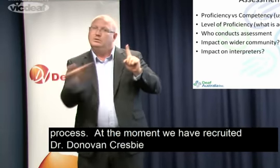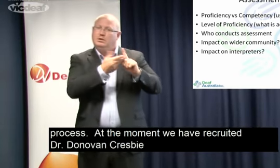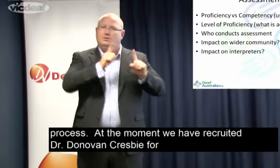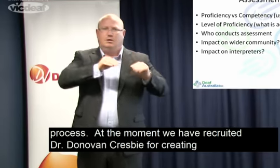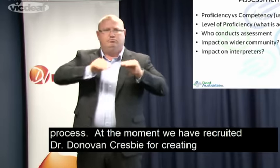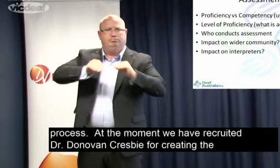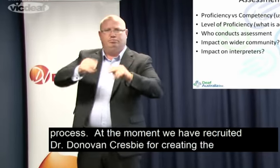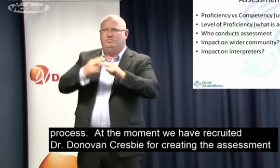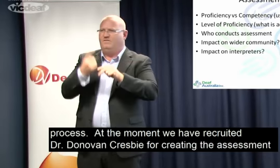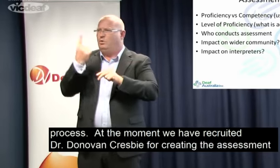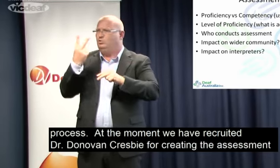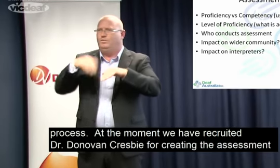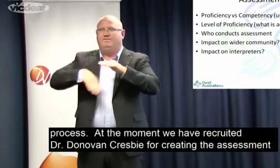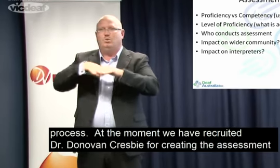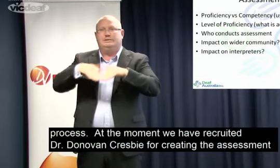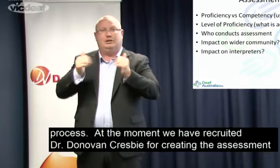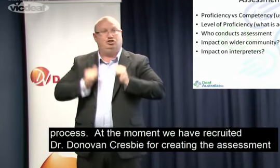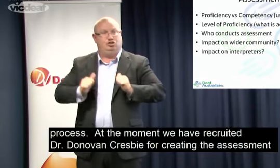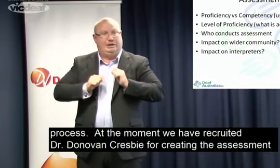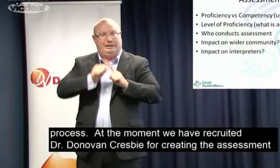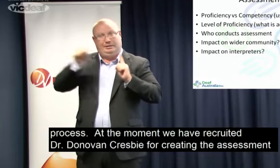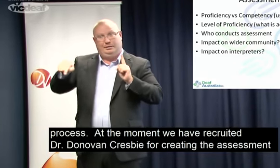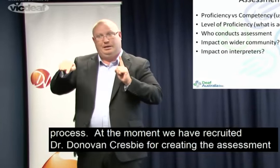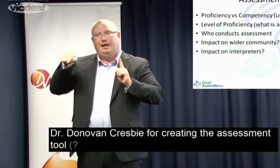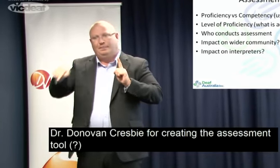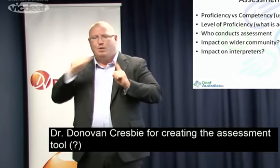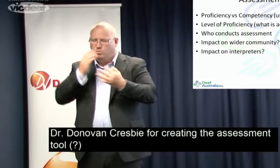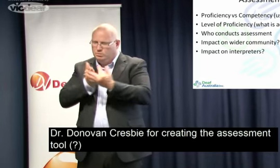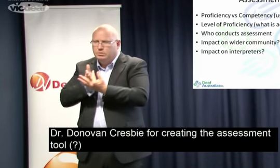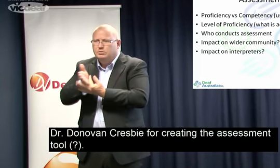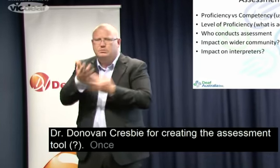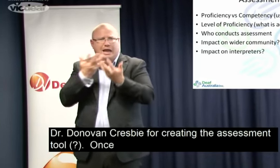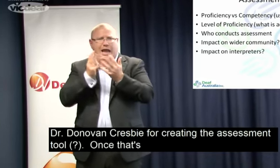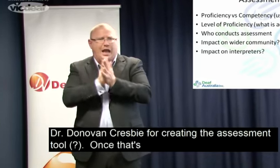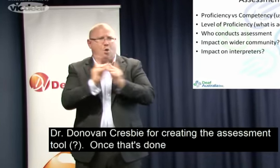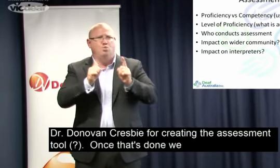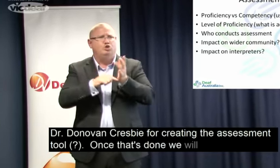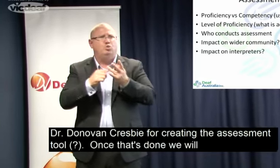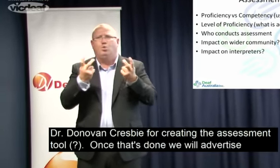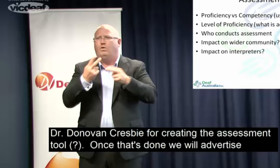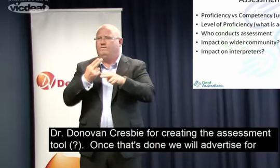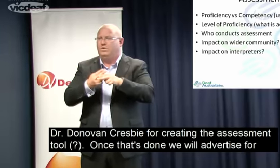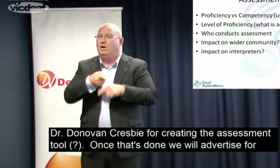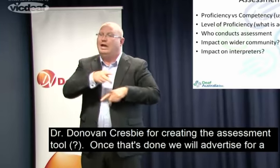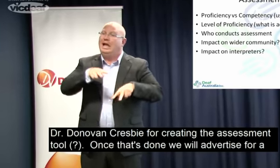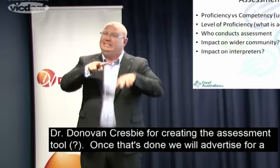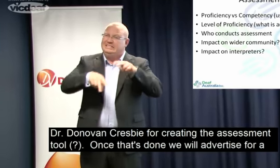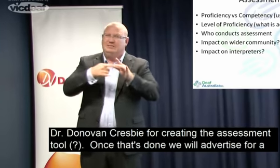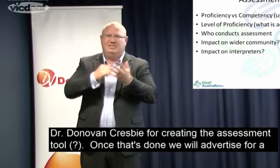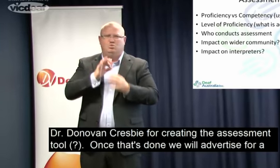assessors who will then report to Donovan and then receive 1 or 2 full days training and look at the ins and outs of what we're actually